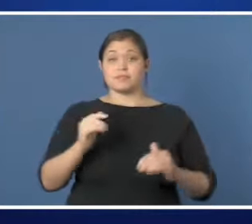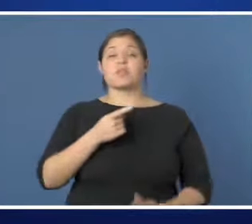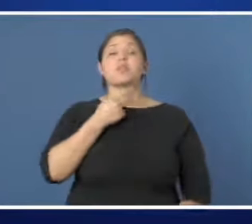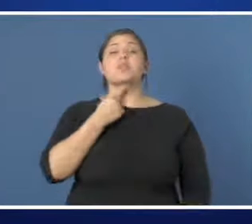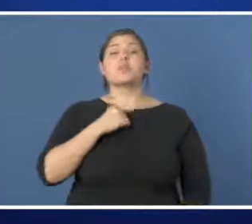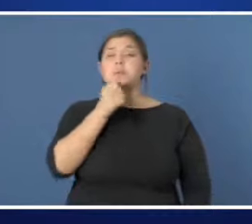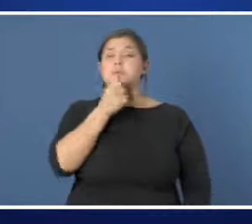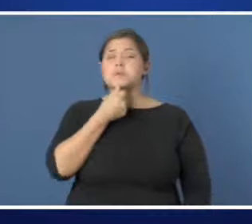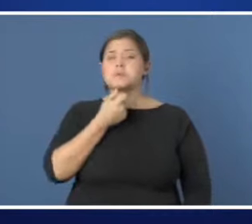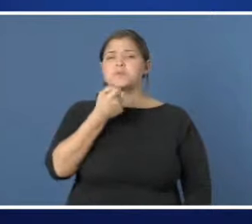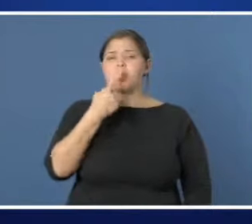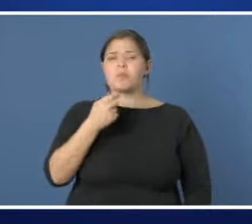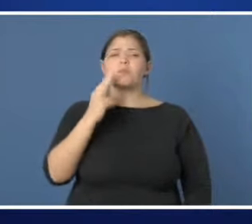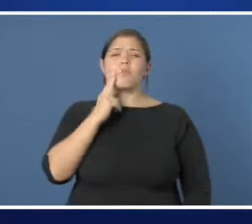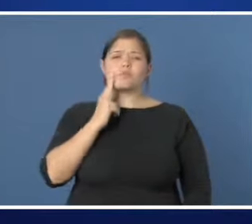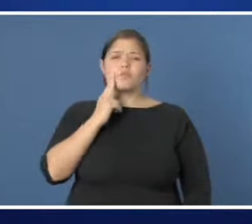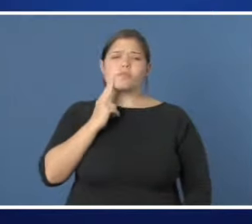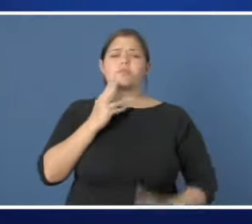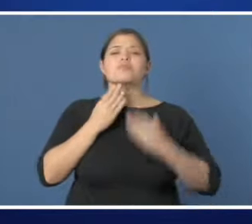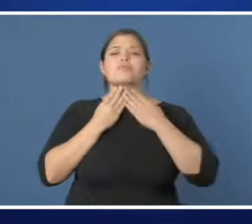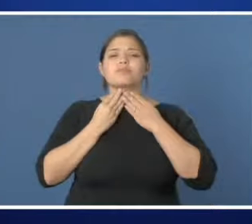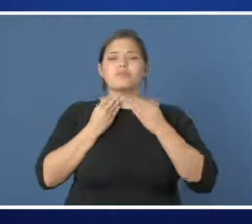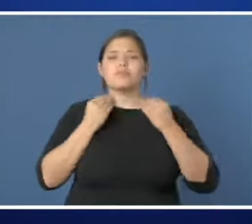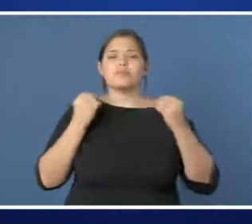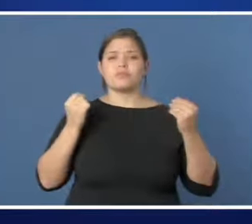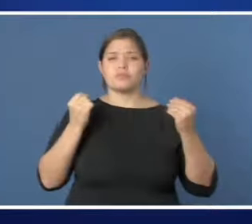throat lozenges,